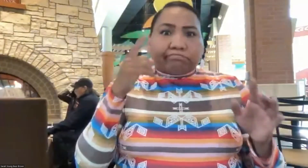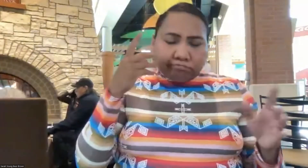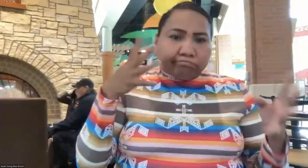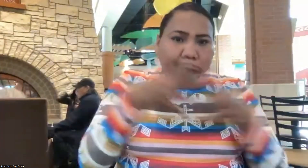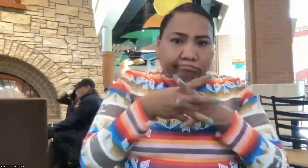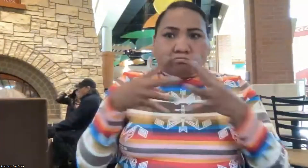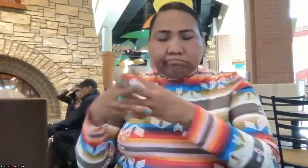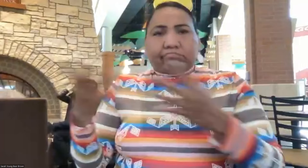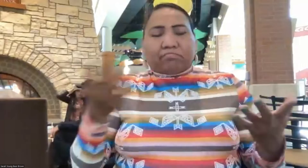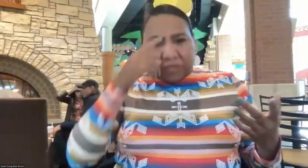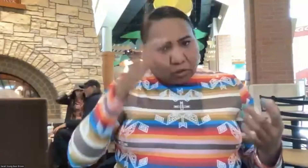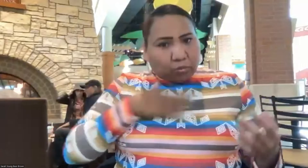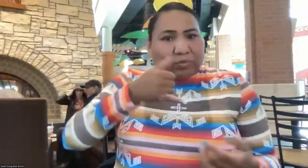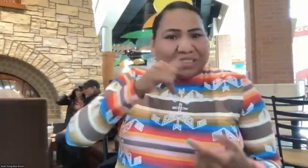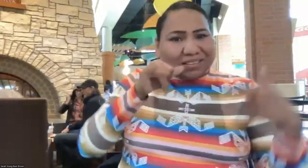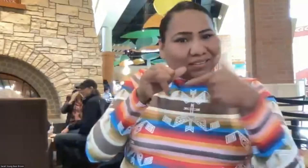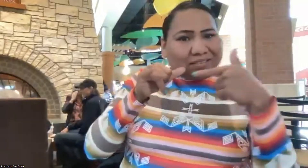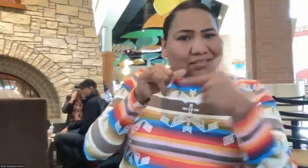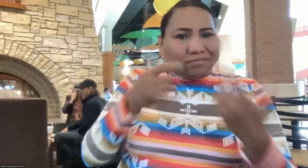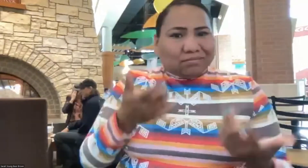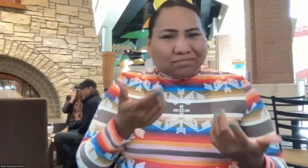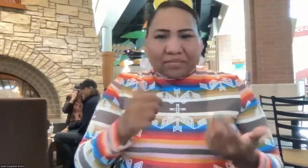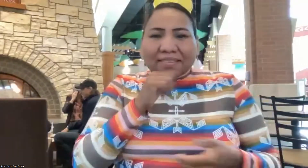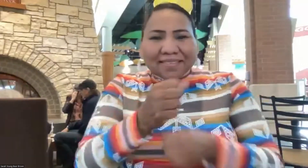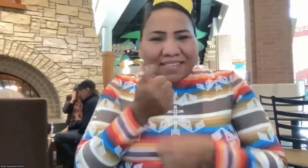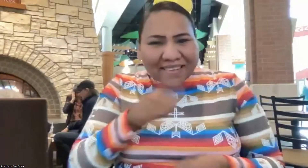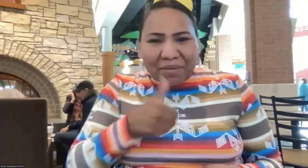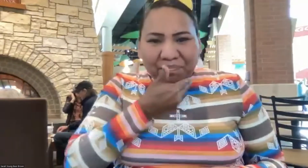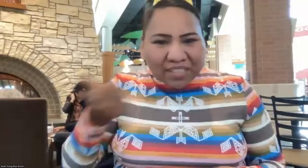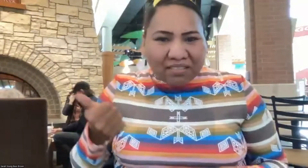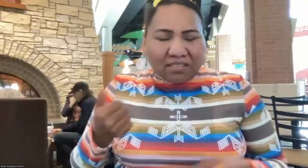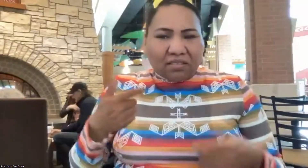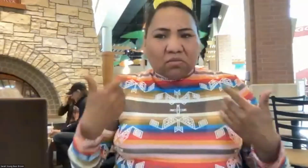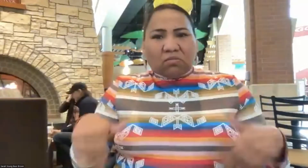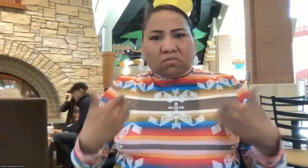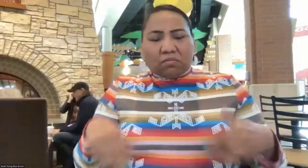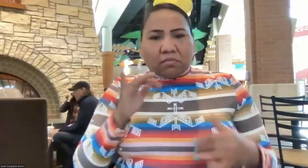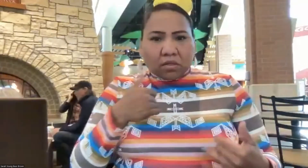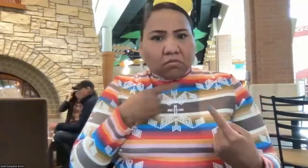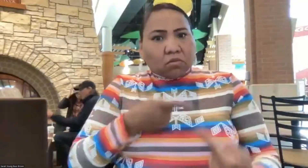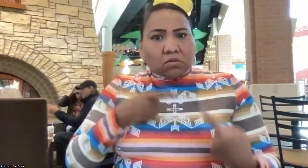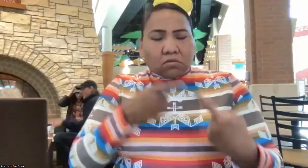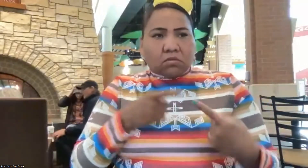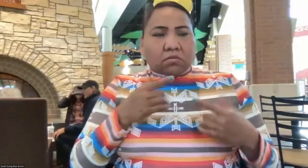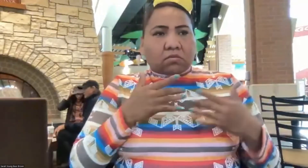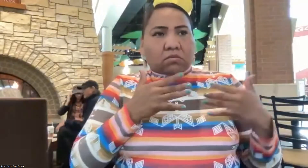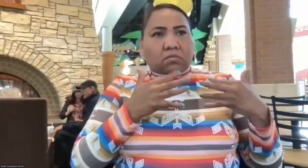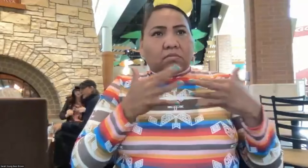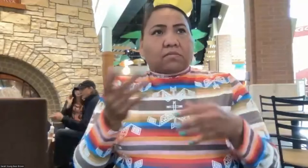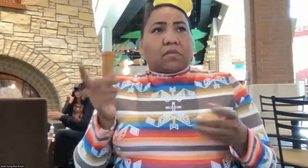And then there's, we start to have clashes and we start to have more contact with the law because